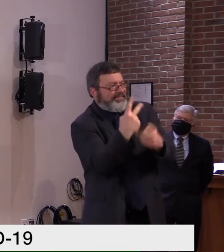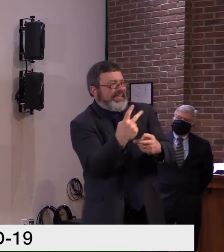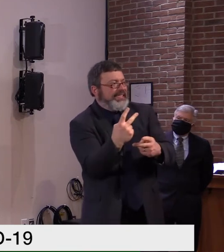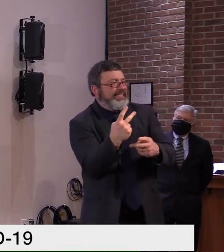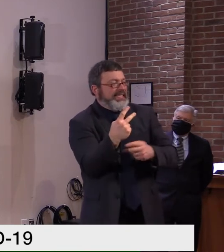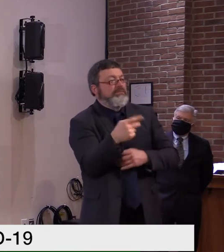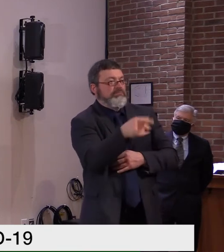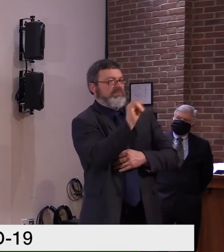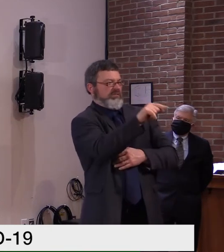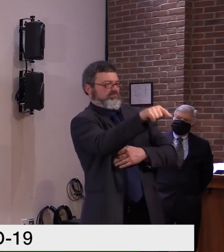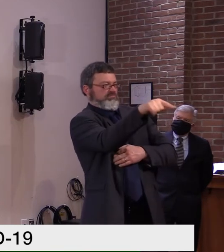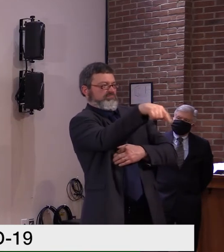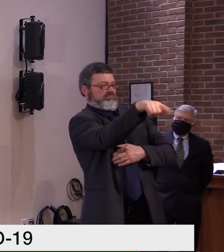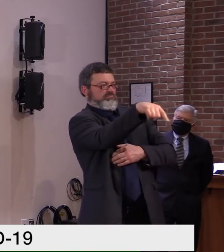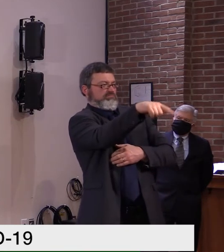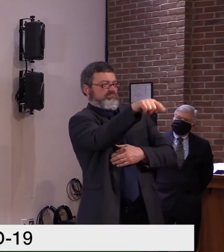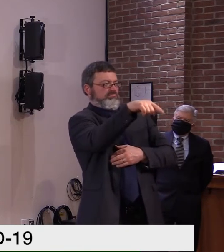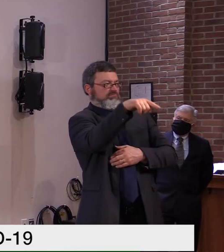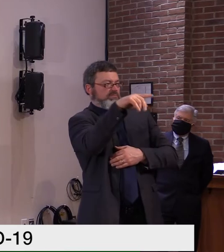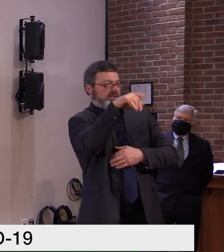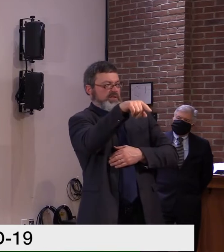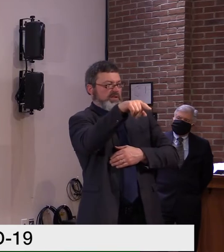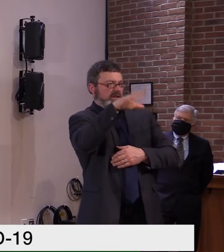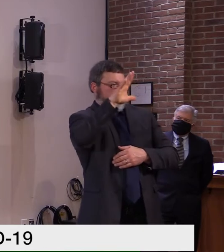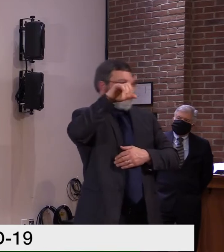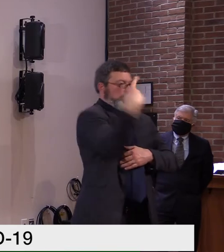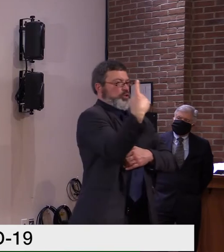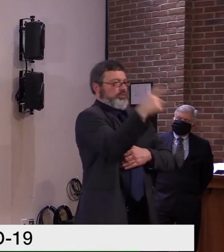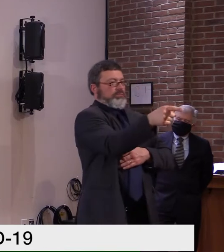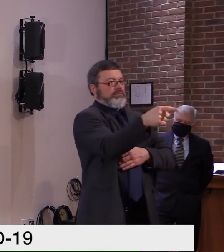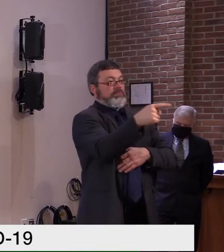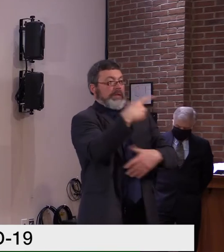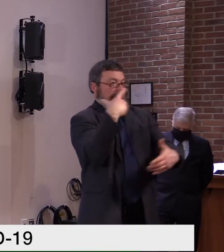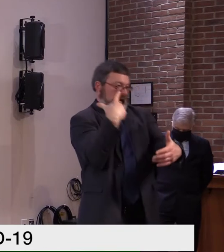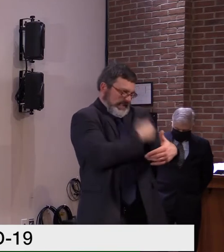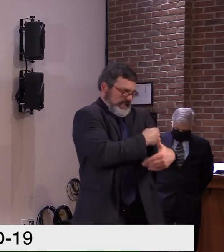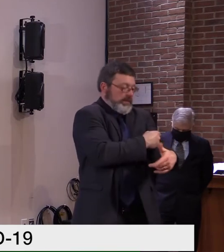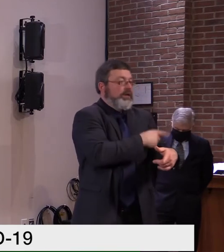to try and give some relief to those who are in those facilities.